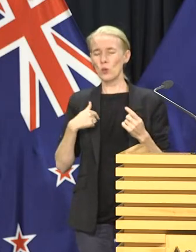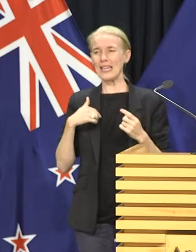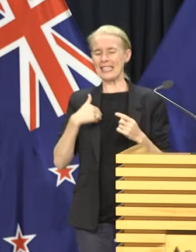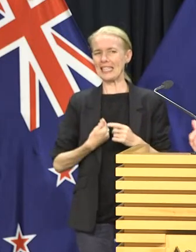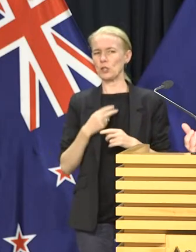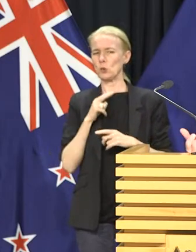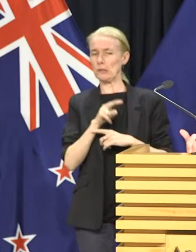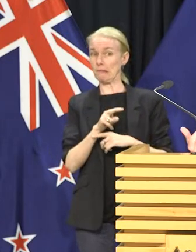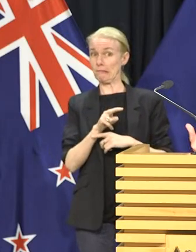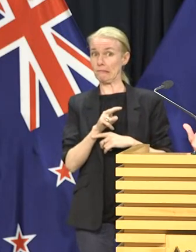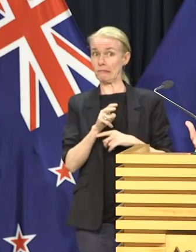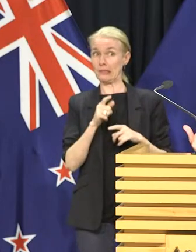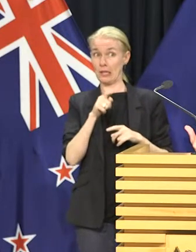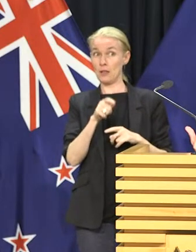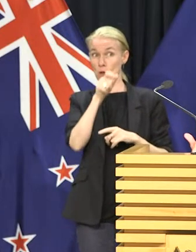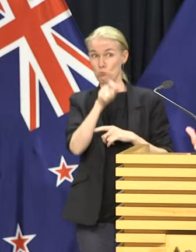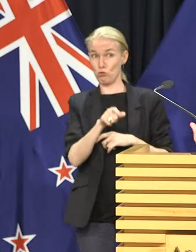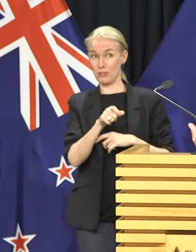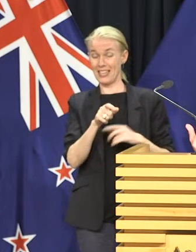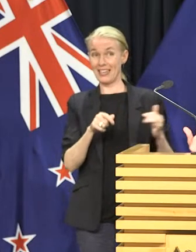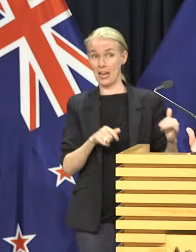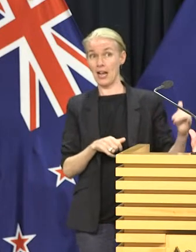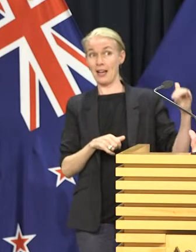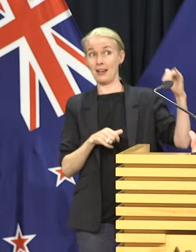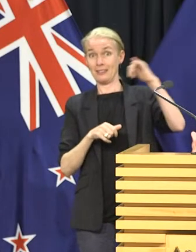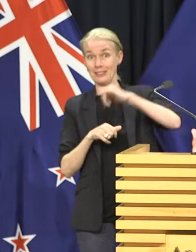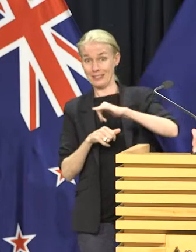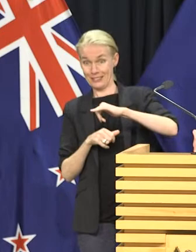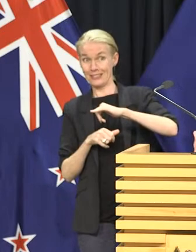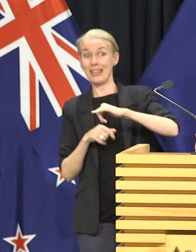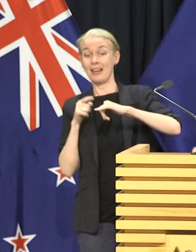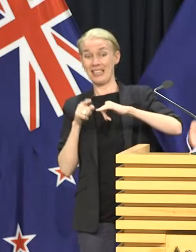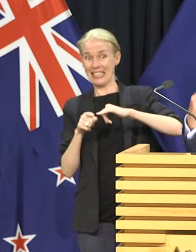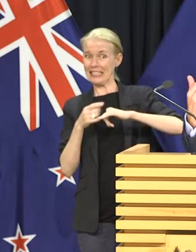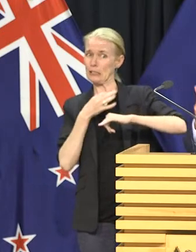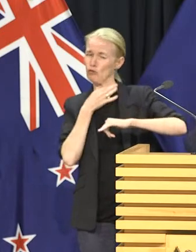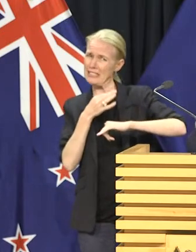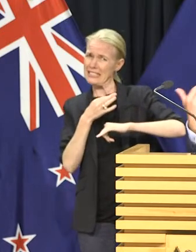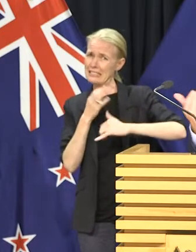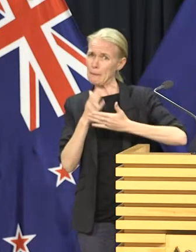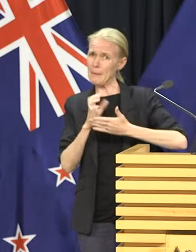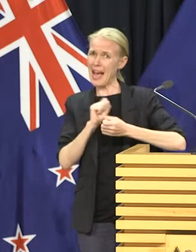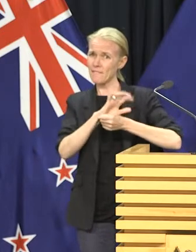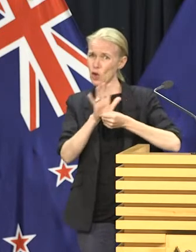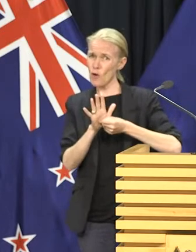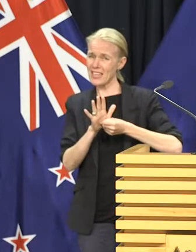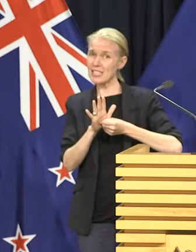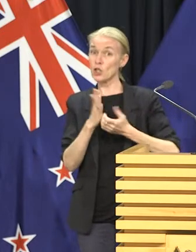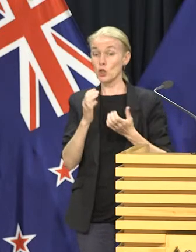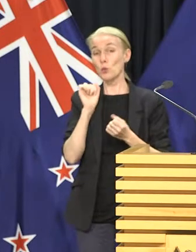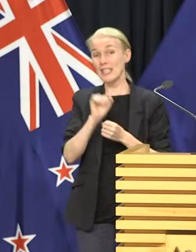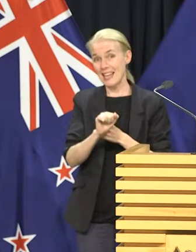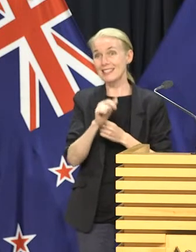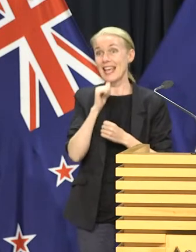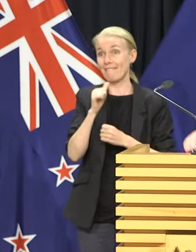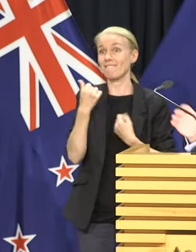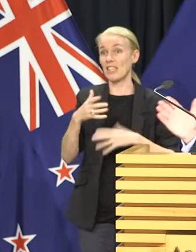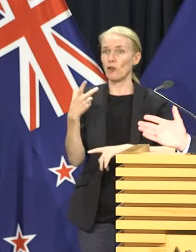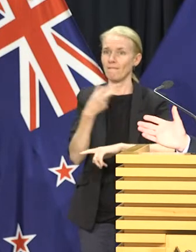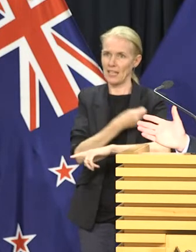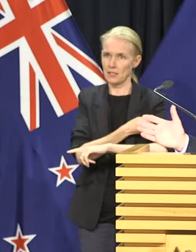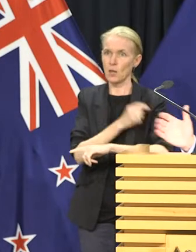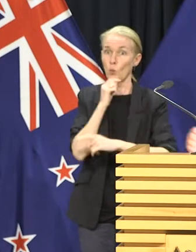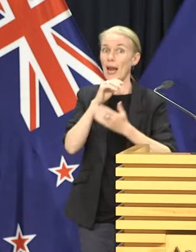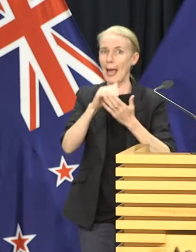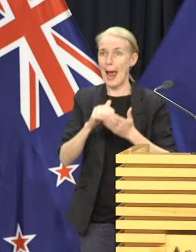with COVID-19. Their individual vaccination status will be important, but so will be the nature of the infection in the country they're in and the